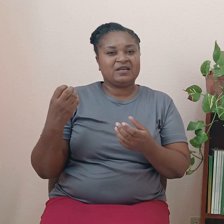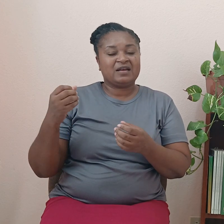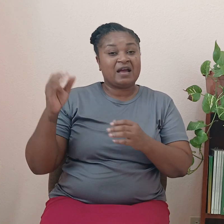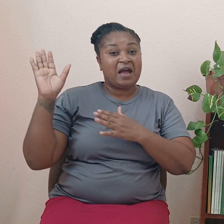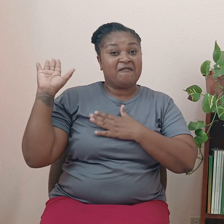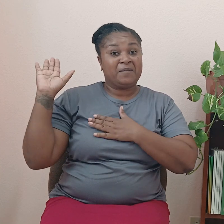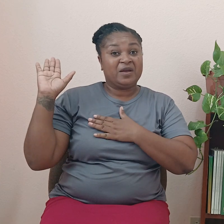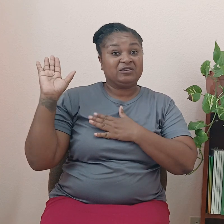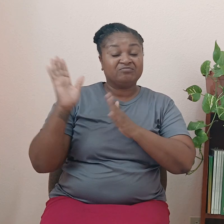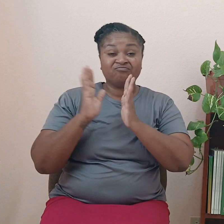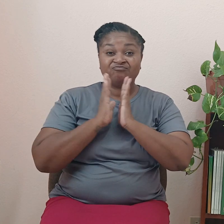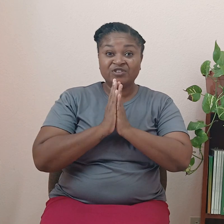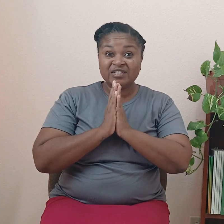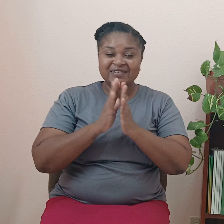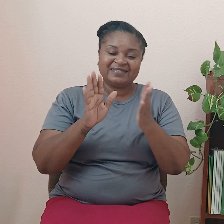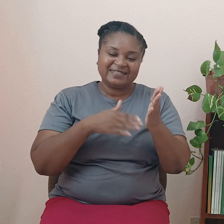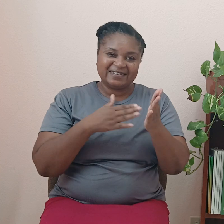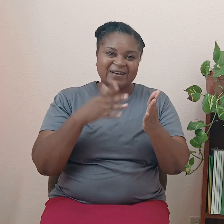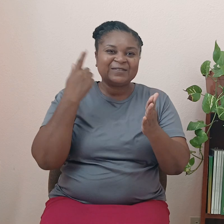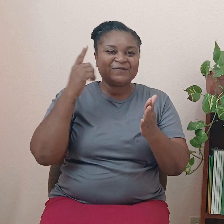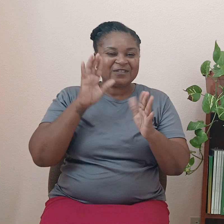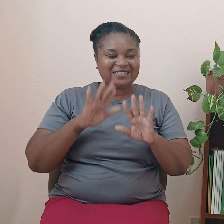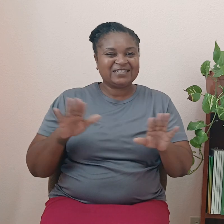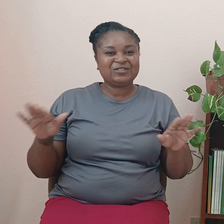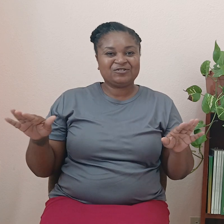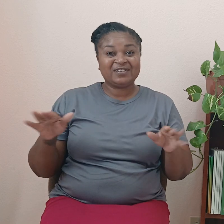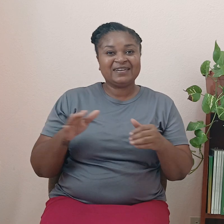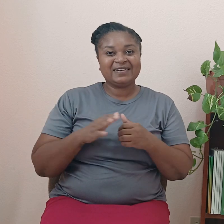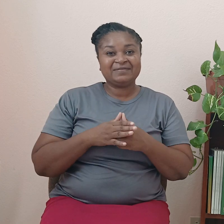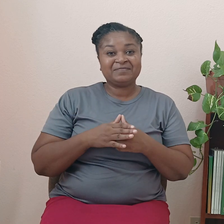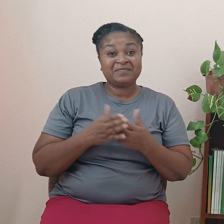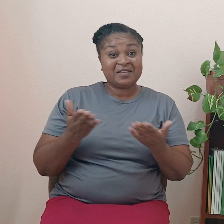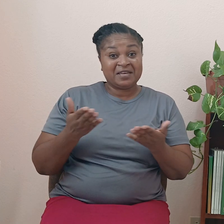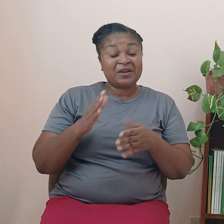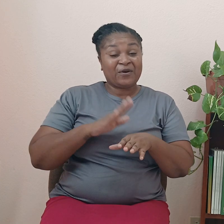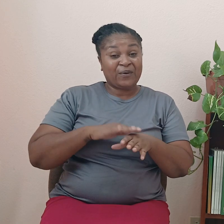prayers, and songs for children here on this channel.